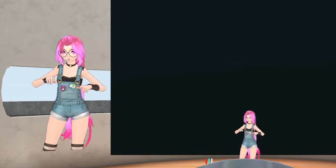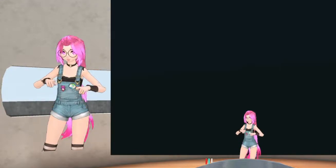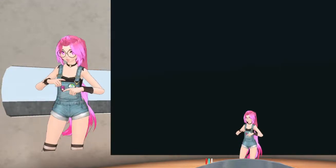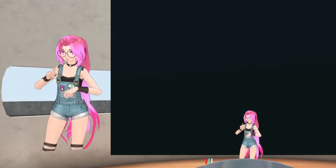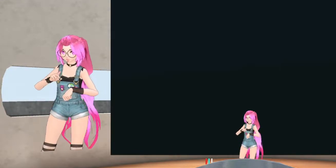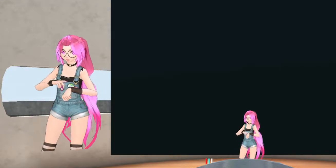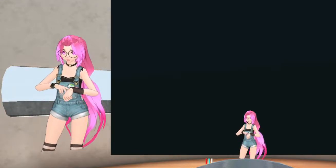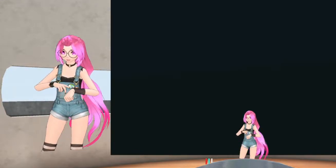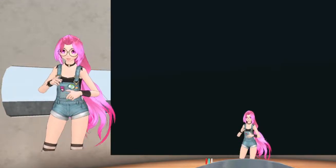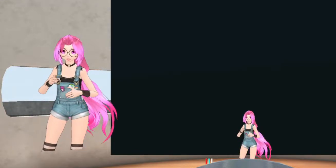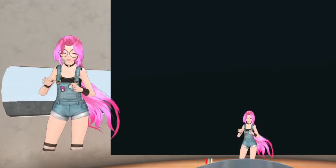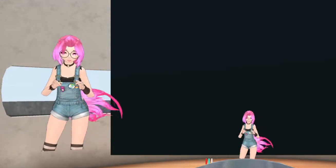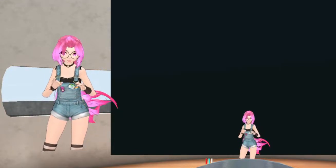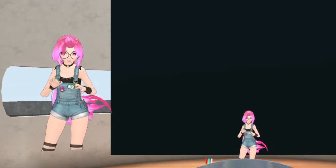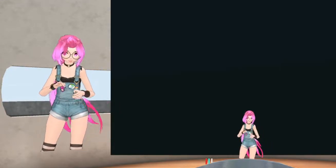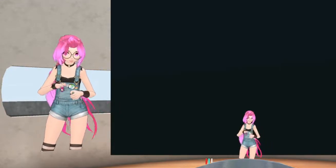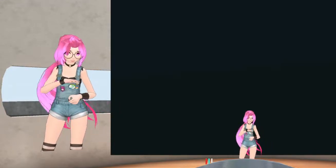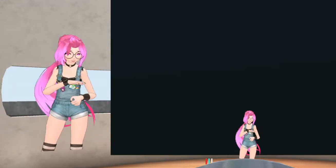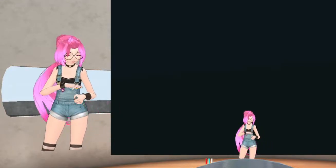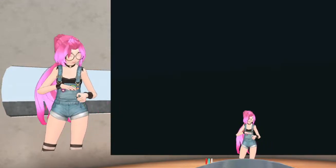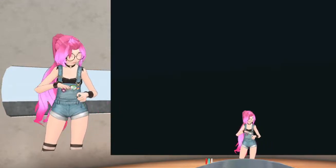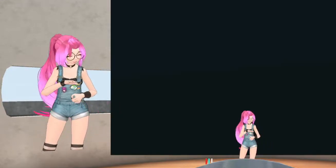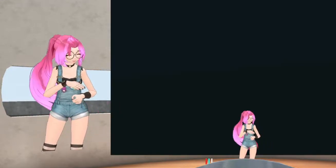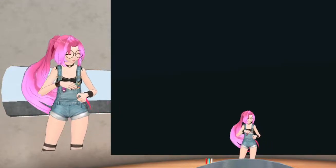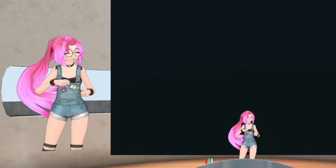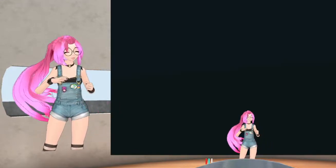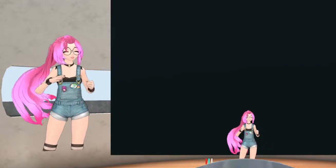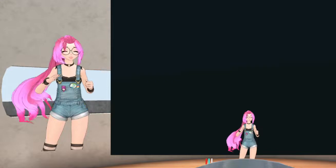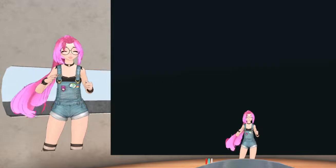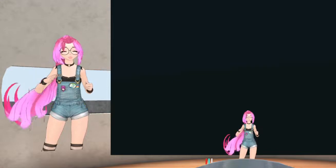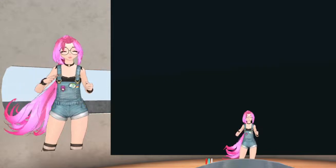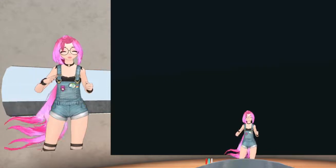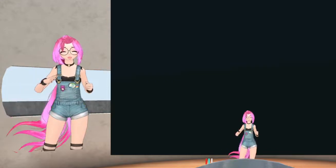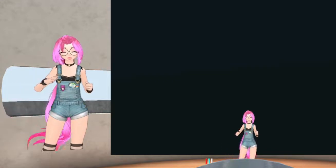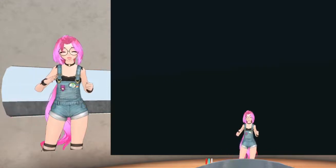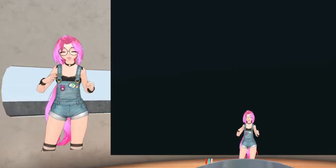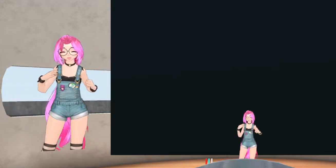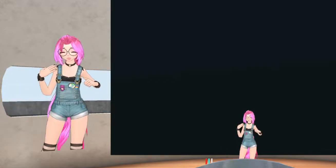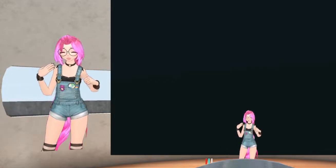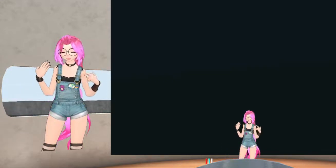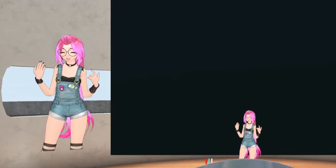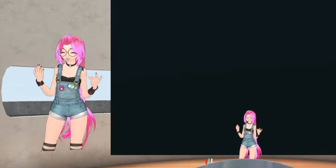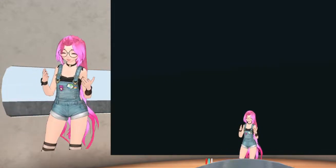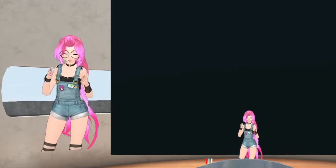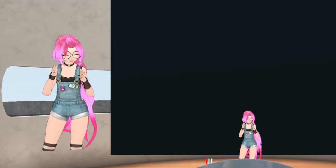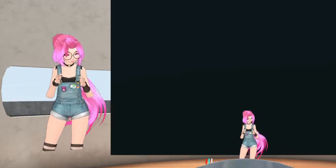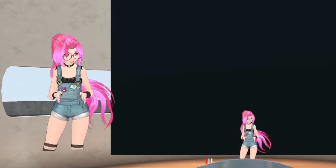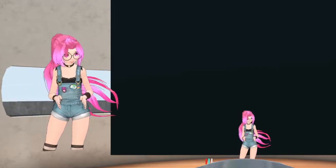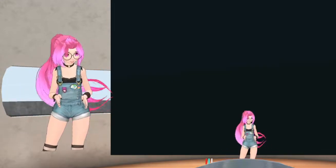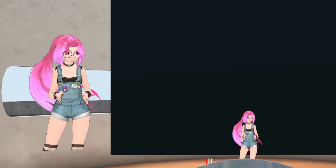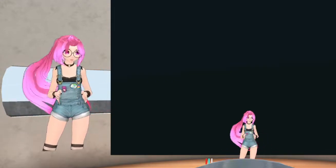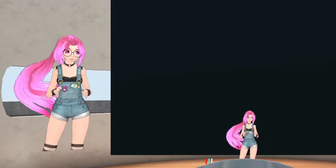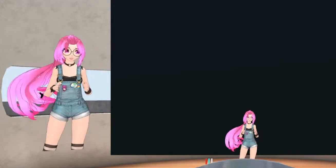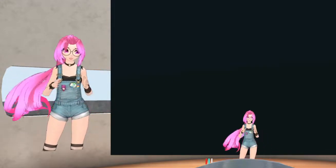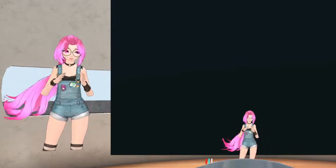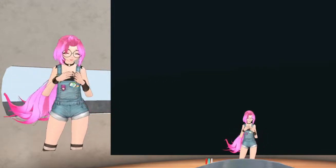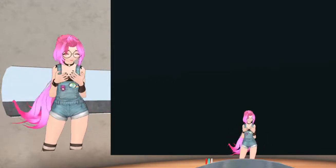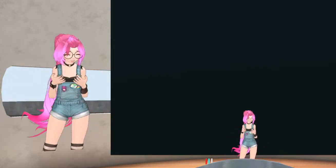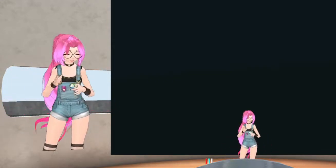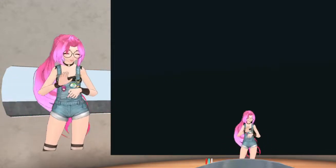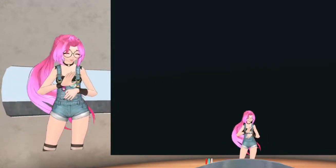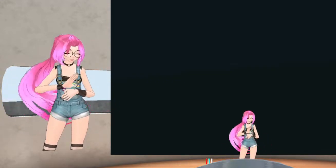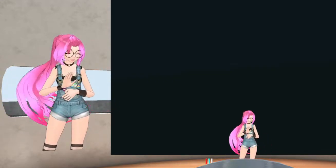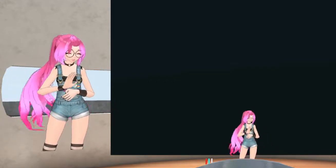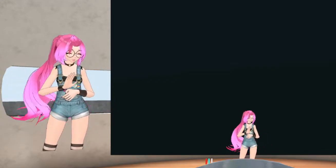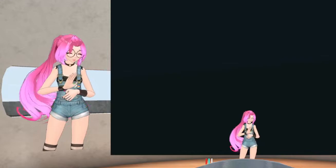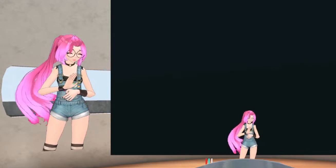can mean a lot of different things, of course. You could be describing a place, a person, a book,